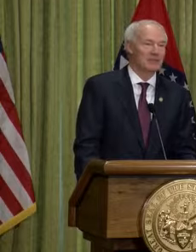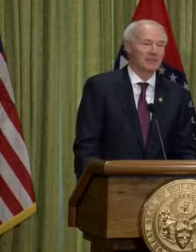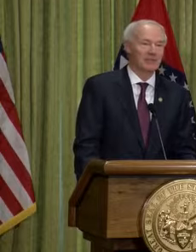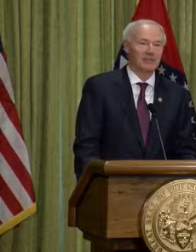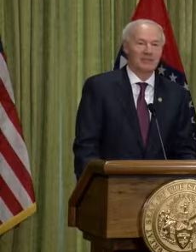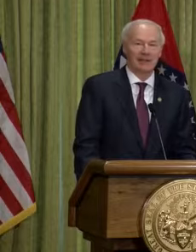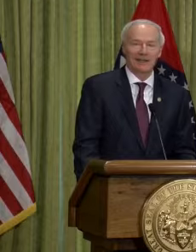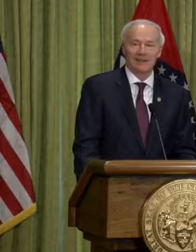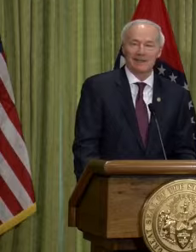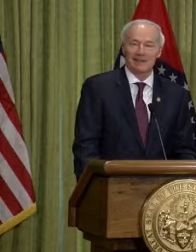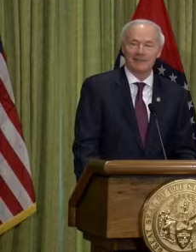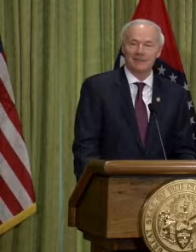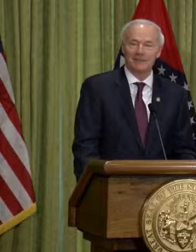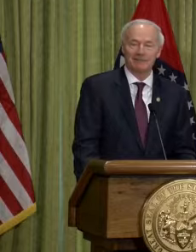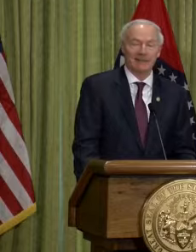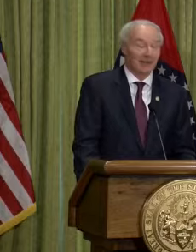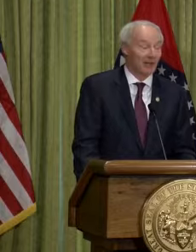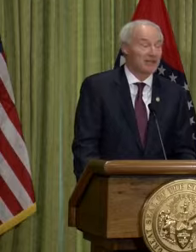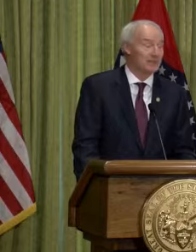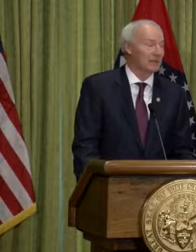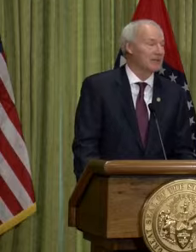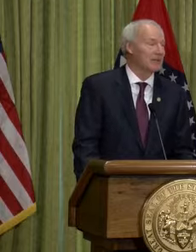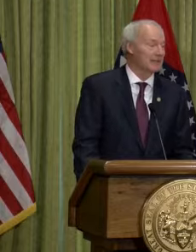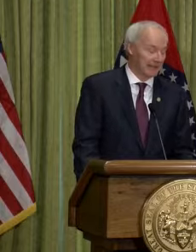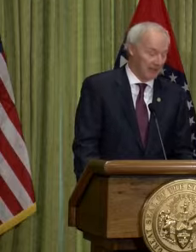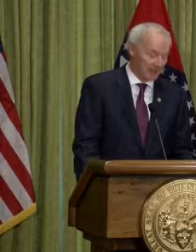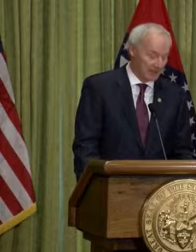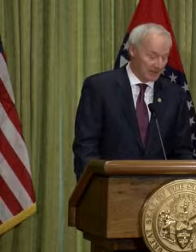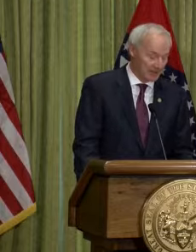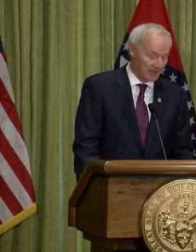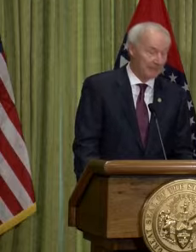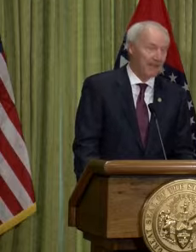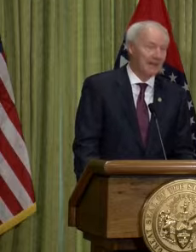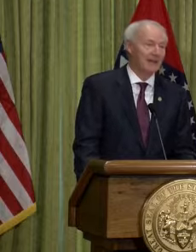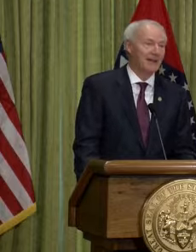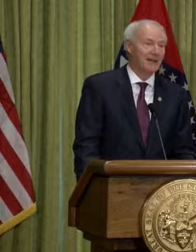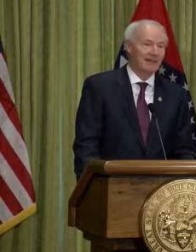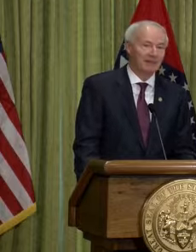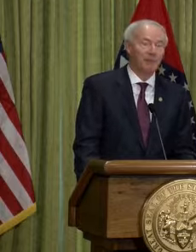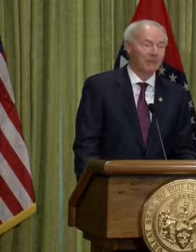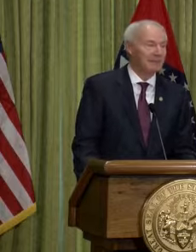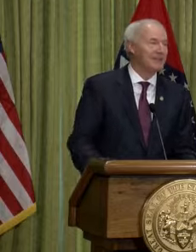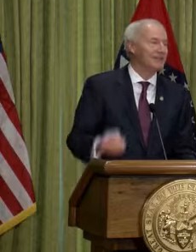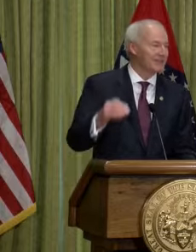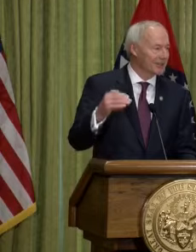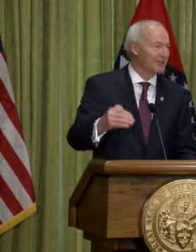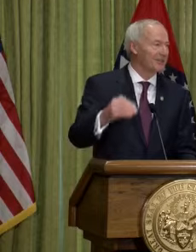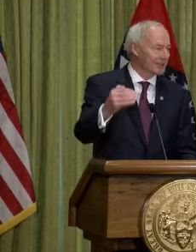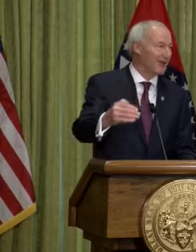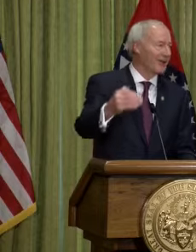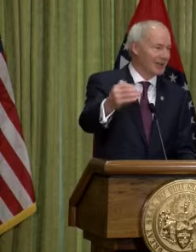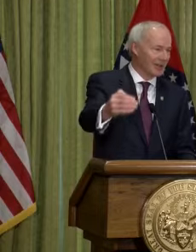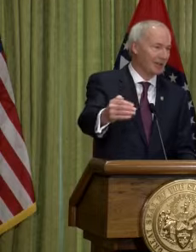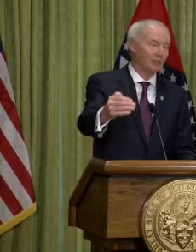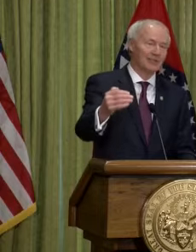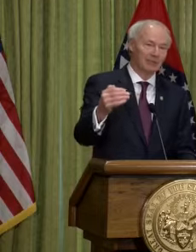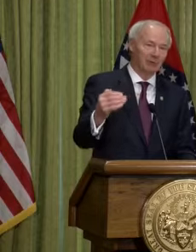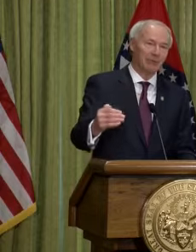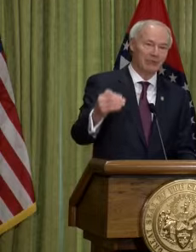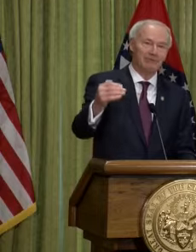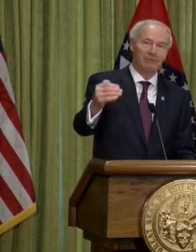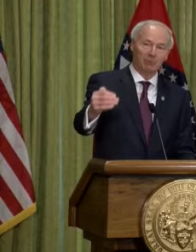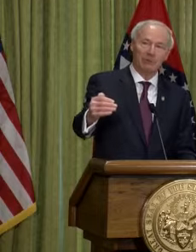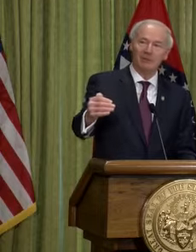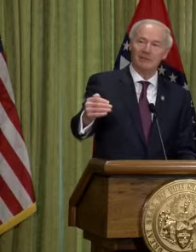our businesses and hospitals in Arkansas. If we meet certain target goals,